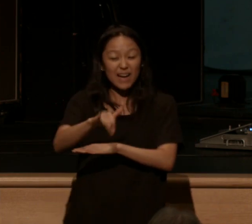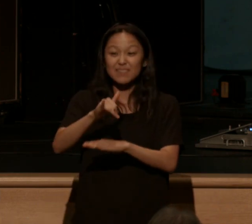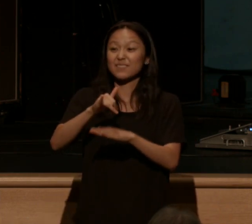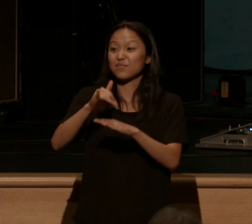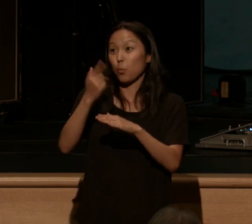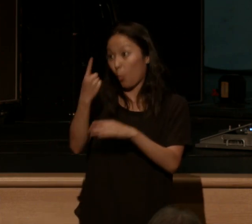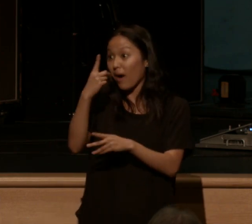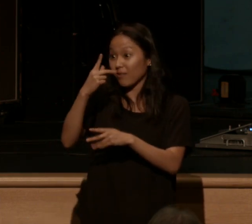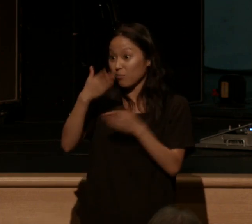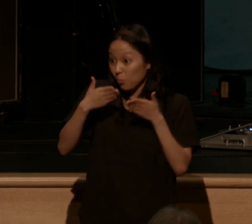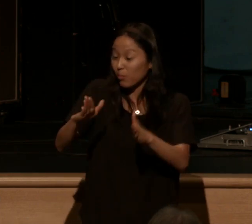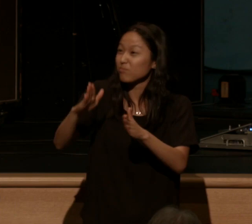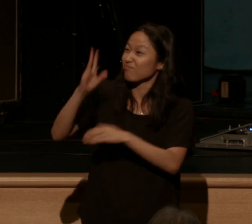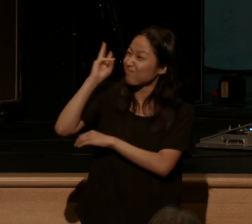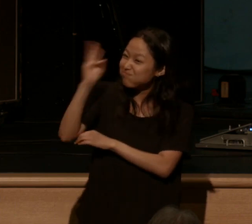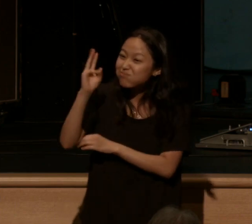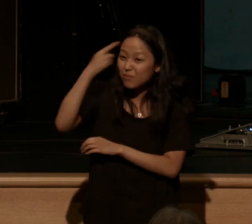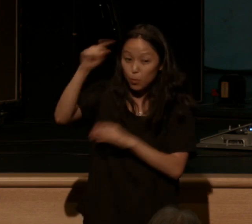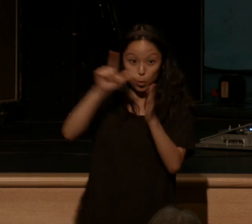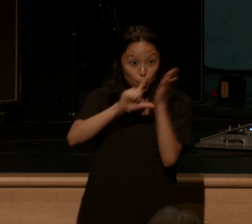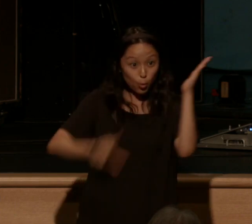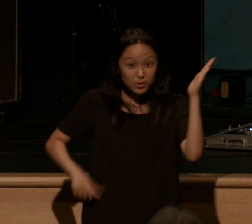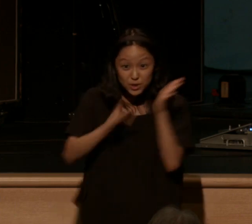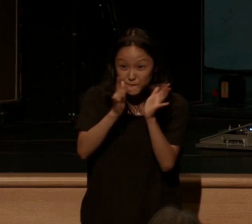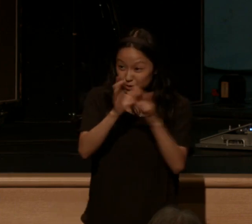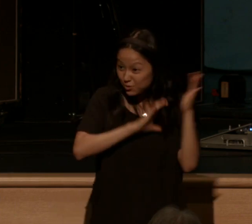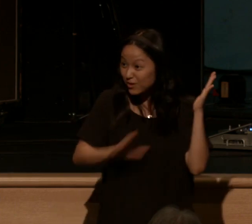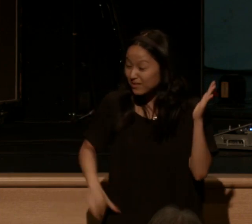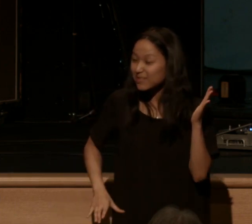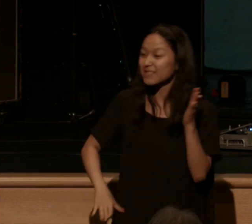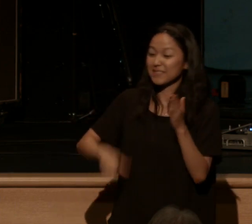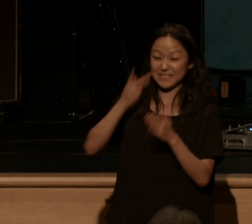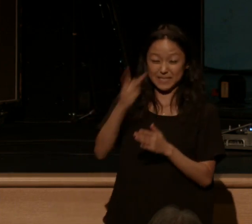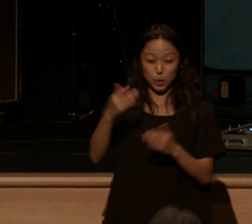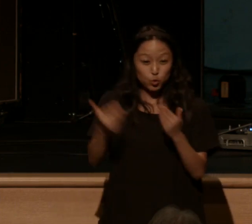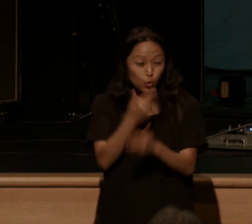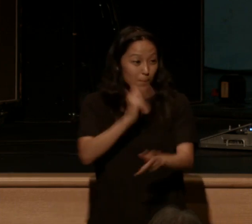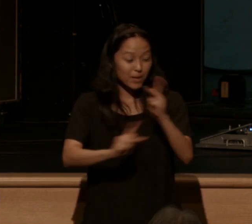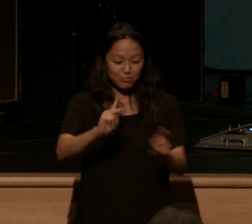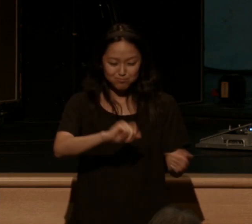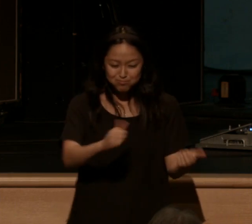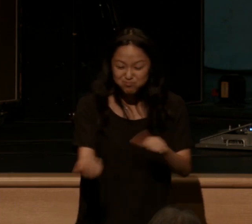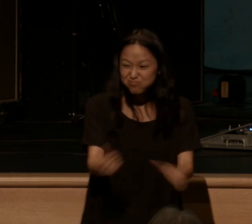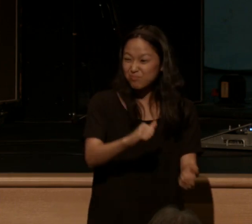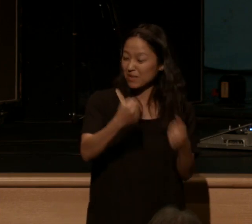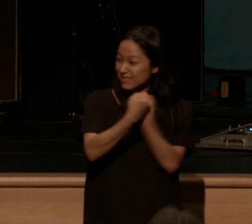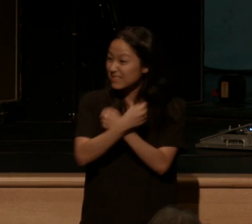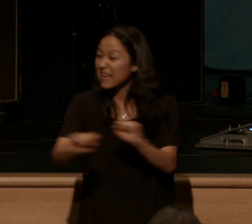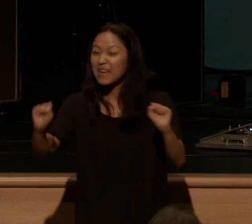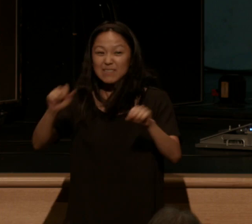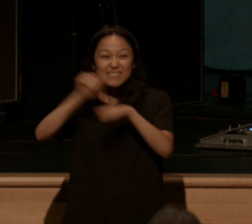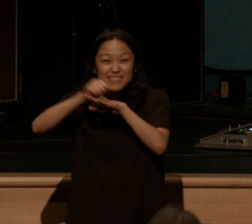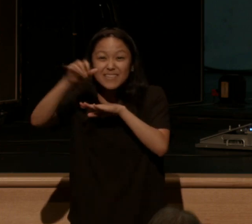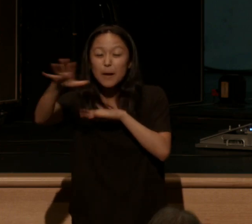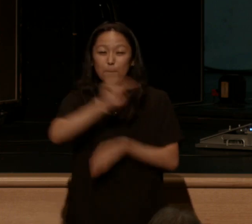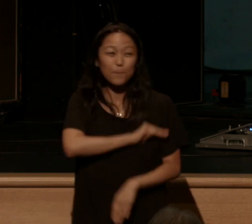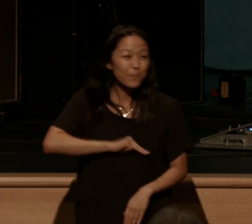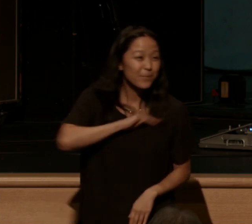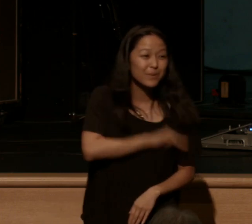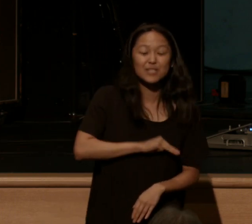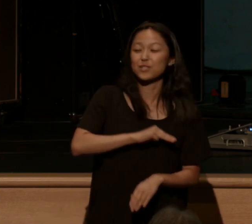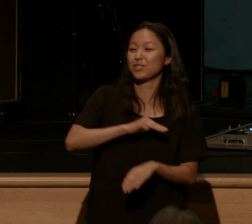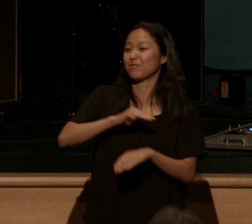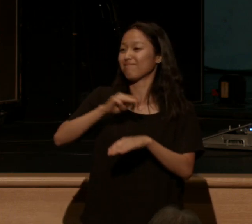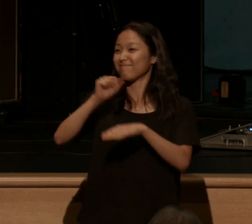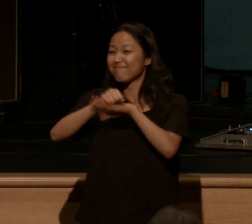being a witness for the Lord Jesus Christ, to see new people saved and baptized and sent out from here, and missions and missionaries